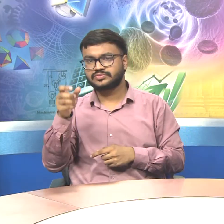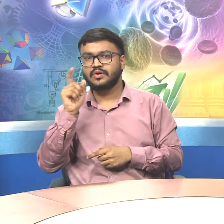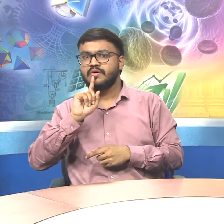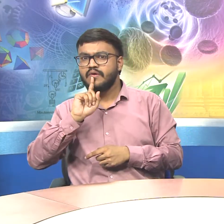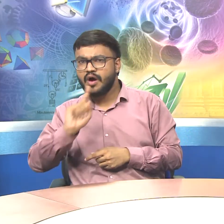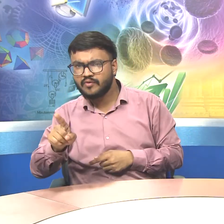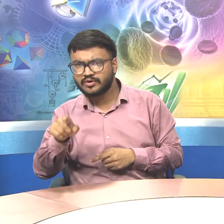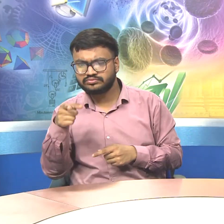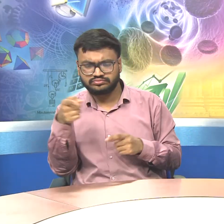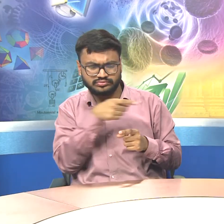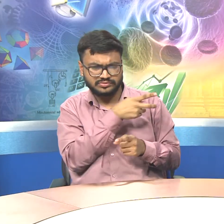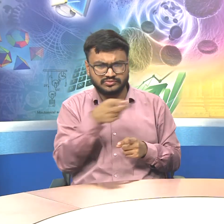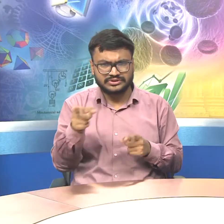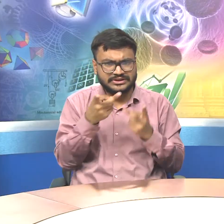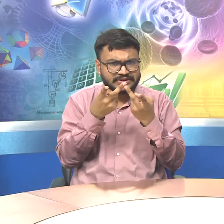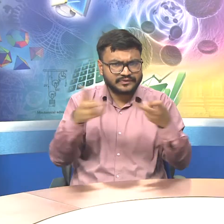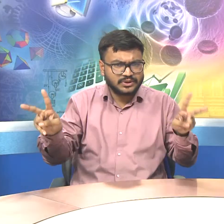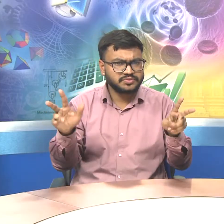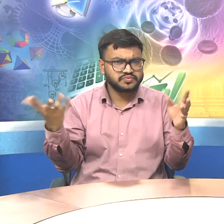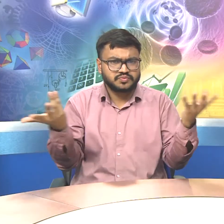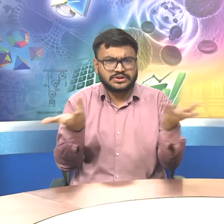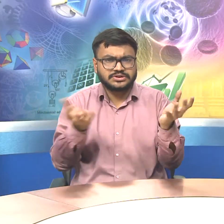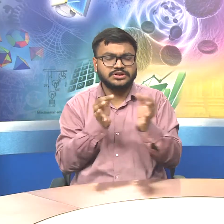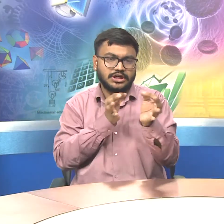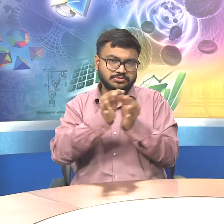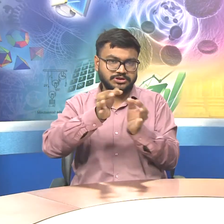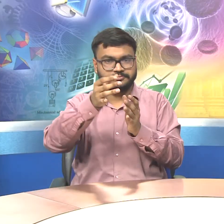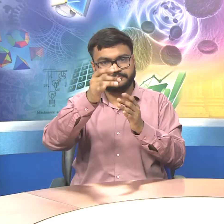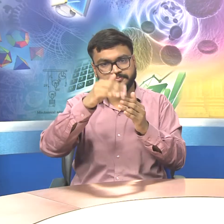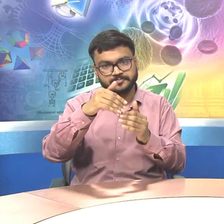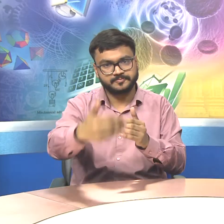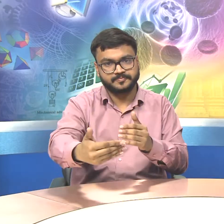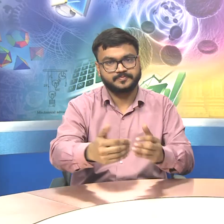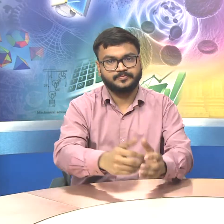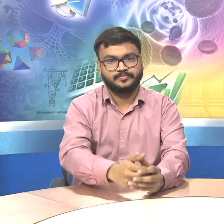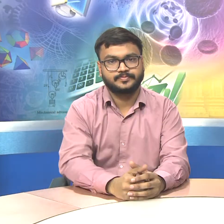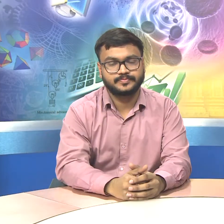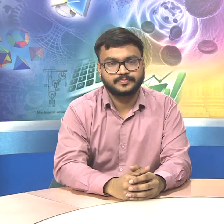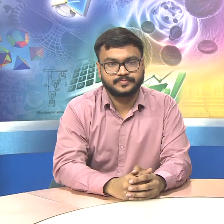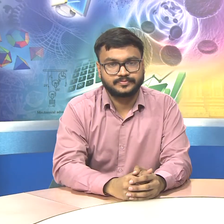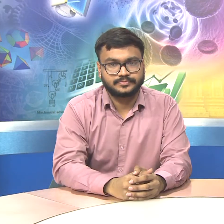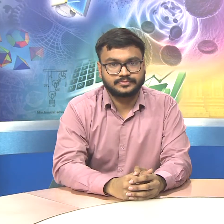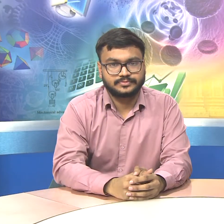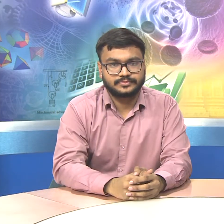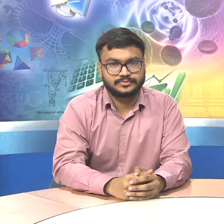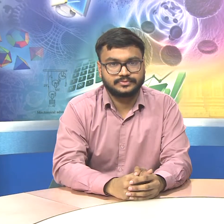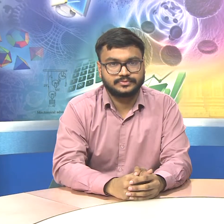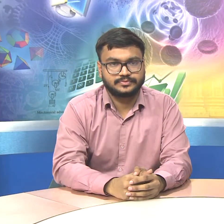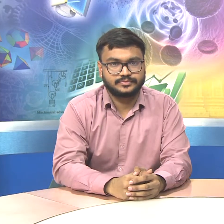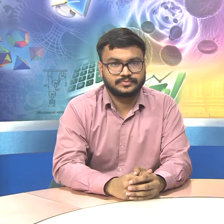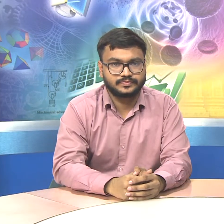Now we will look the difference between simple and order command sentences.